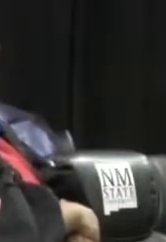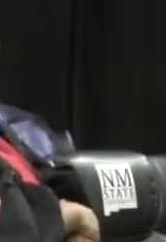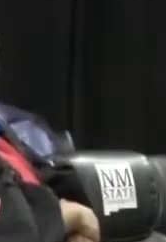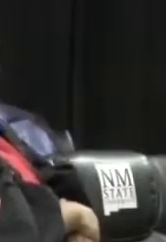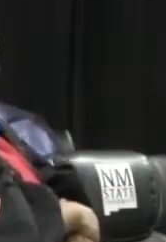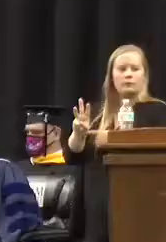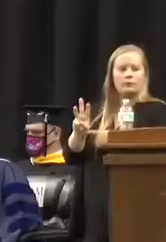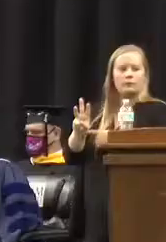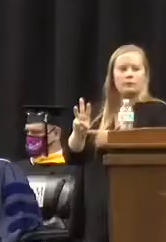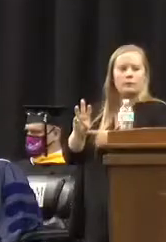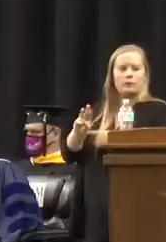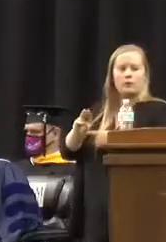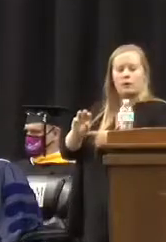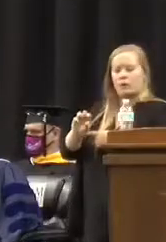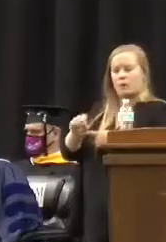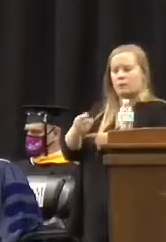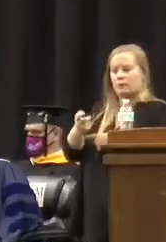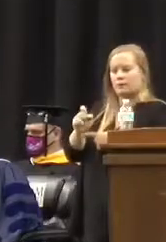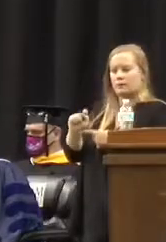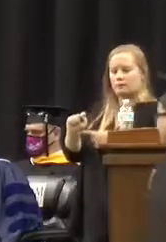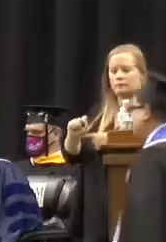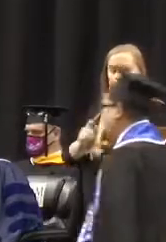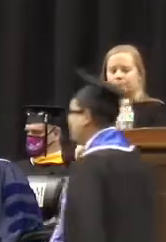Andrew Paul Manjet.